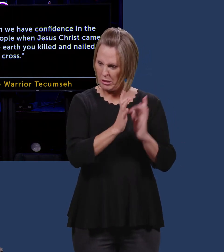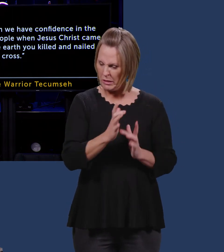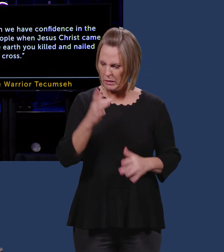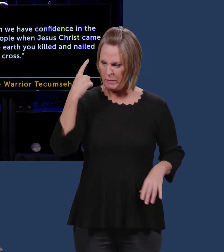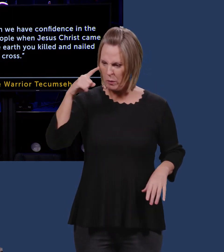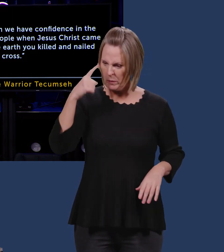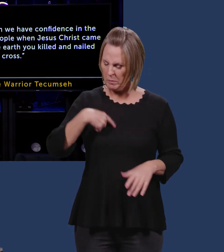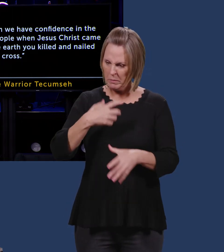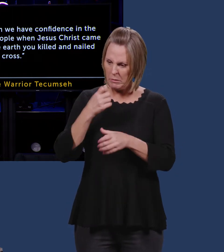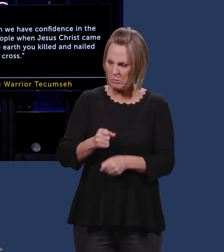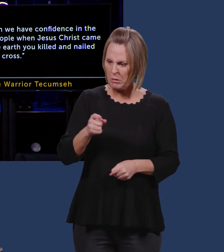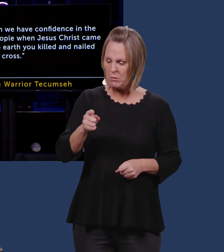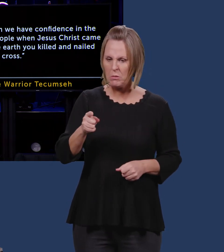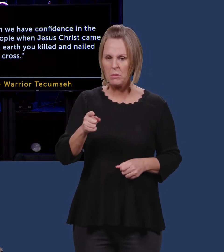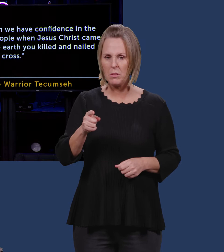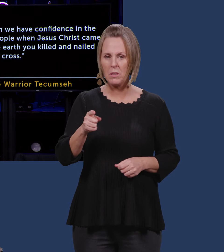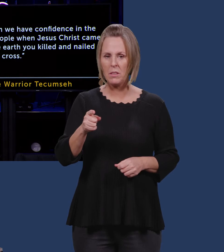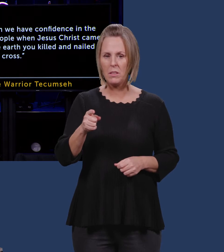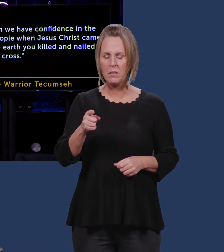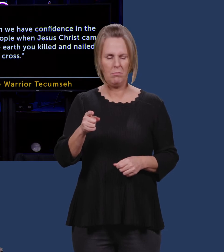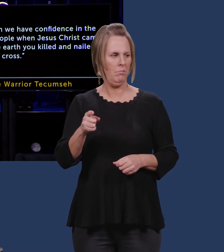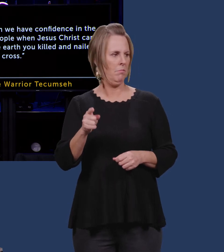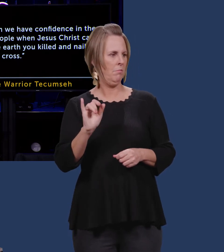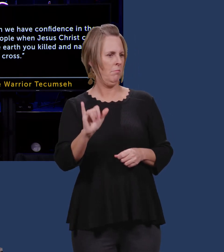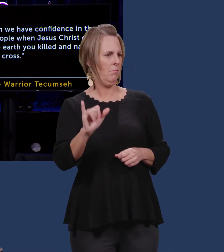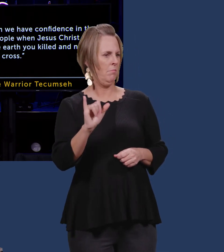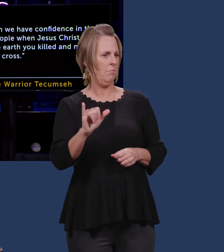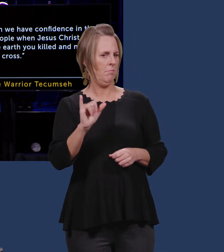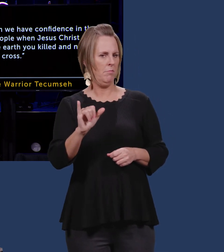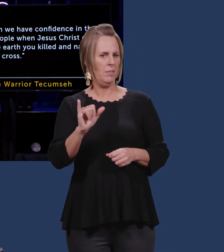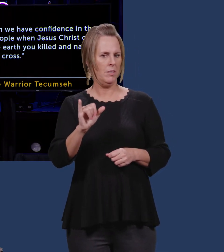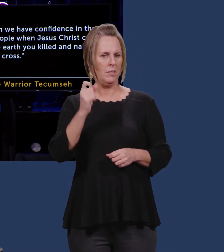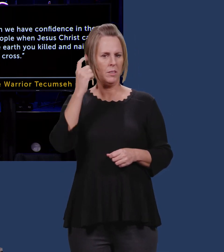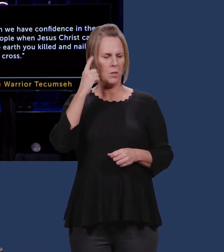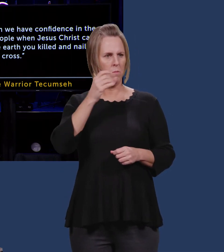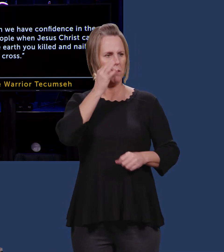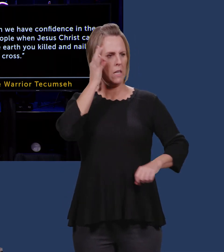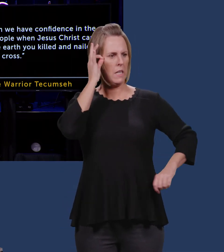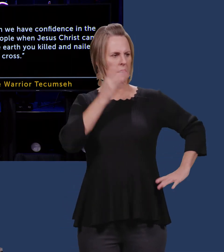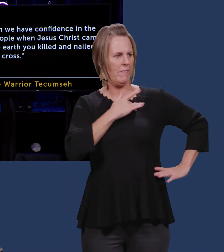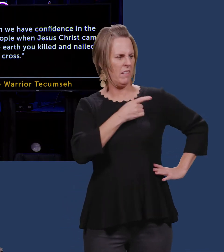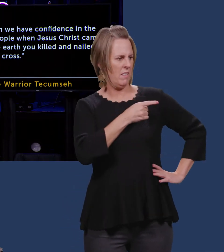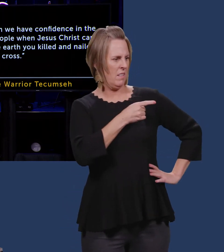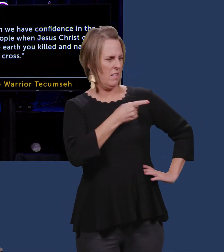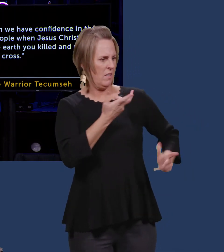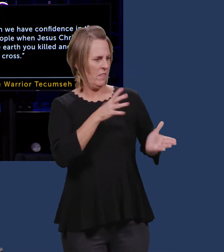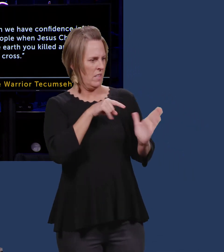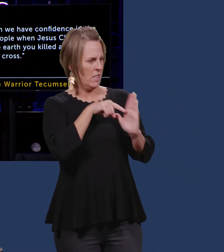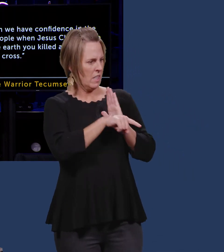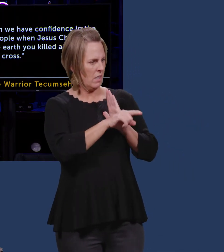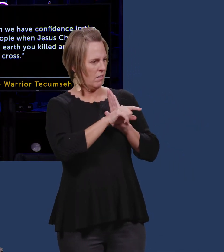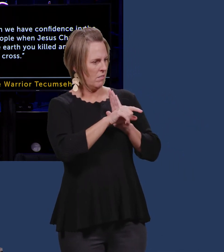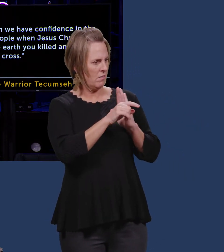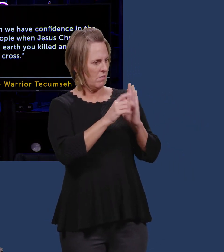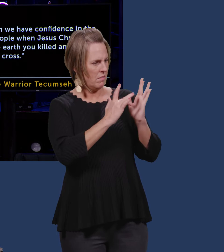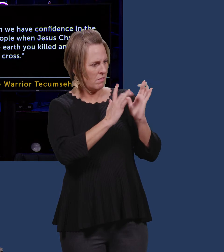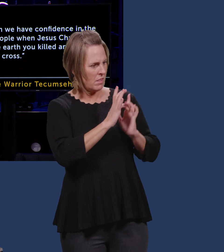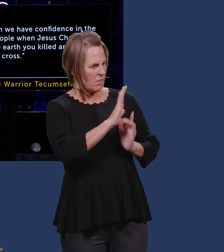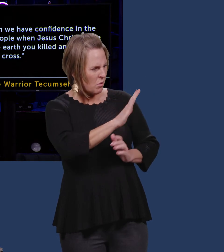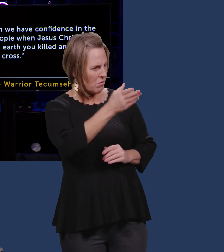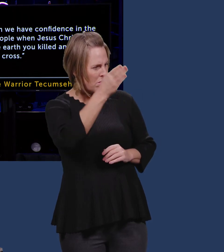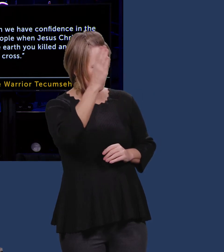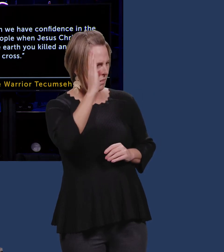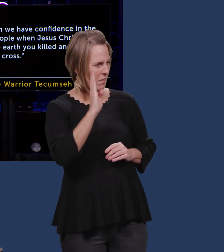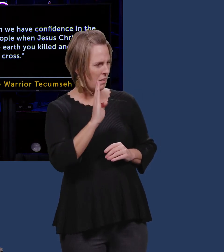cross?" See, Tecumseh's going, look, why should I trust white people when you killed your own God? And you'll have to